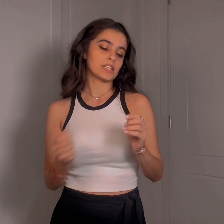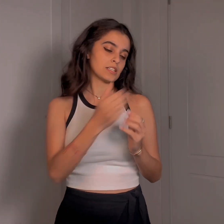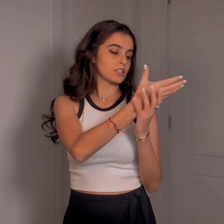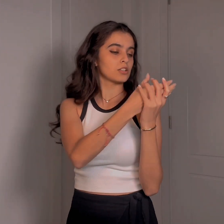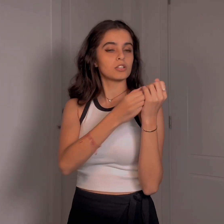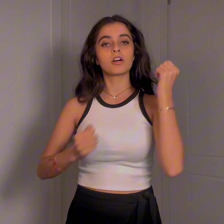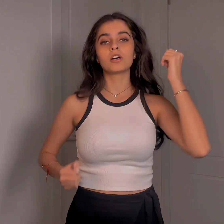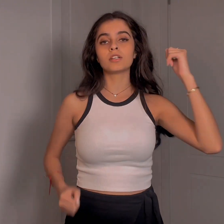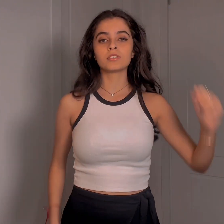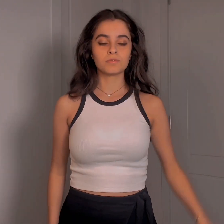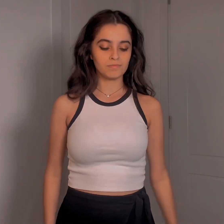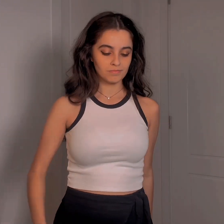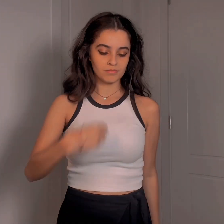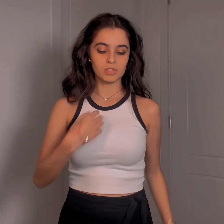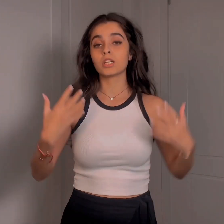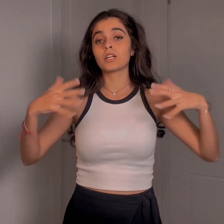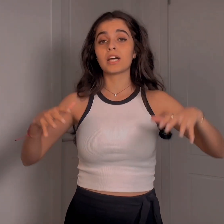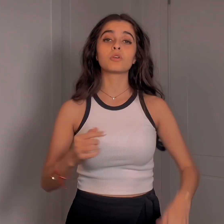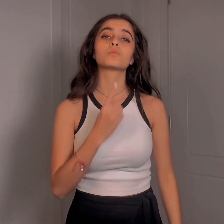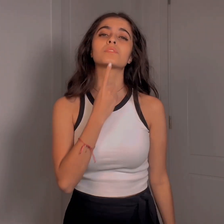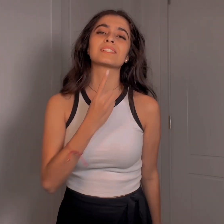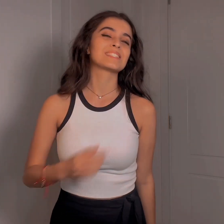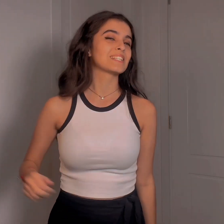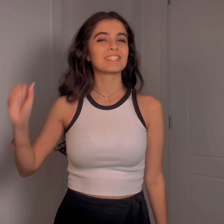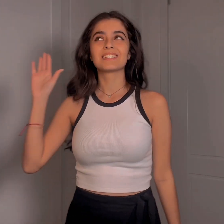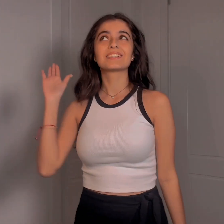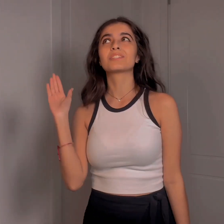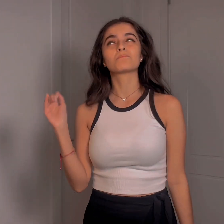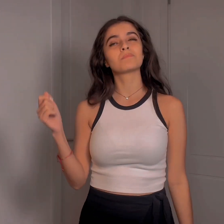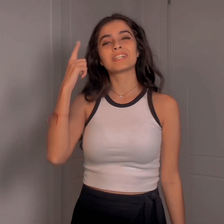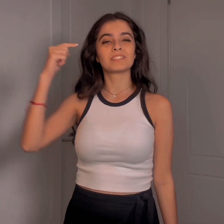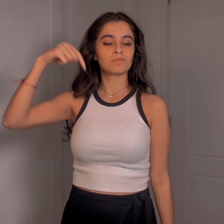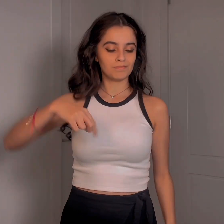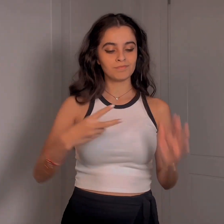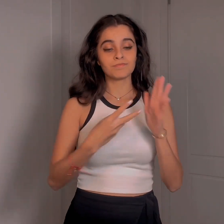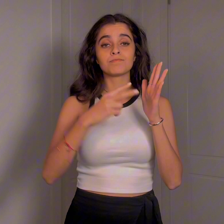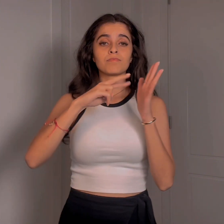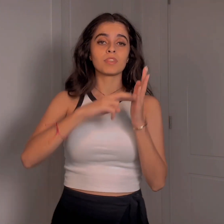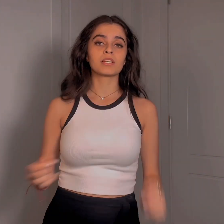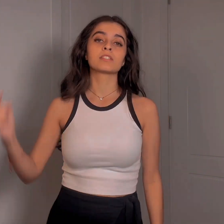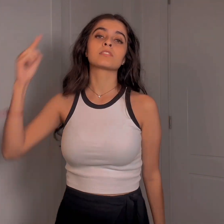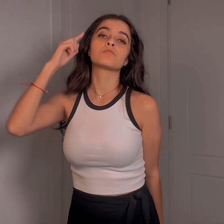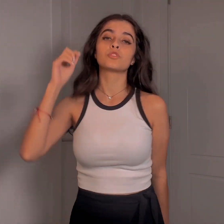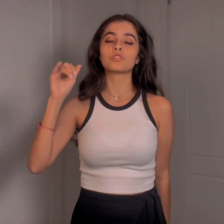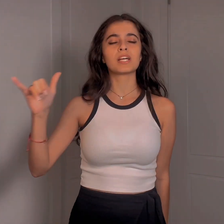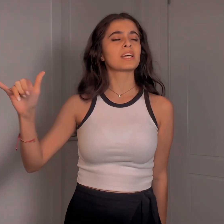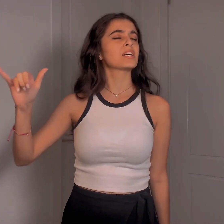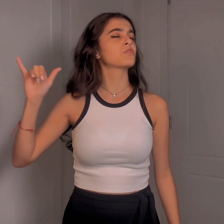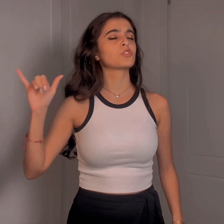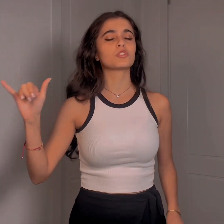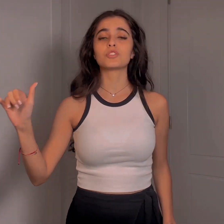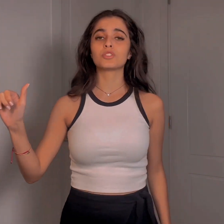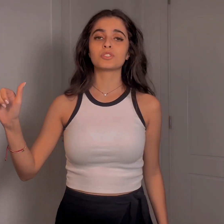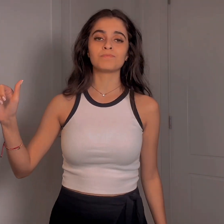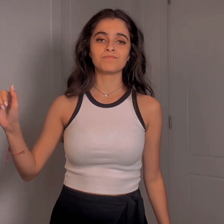dead and gone. I don't wanna say goodbye, 'cause this one means forever.